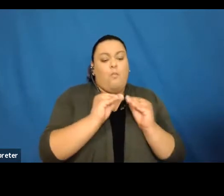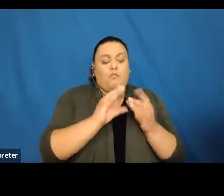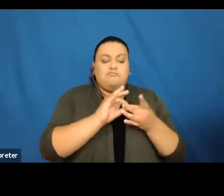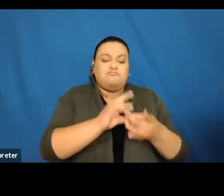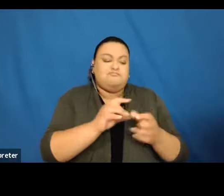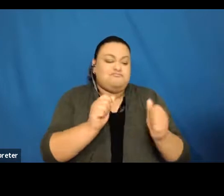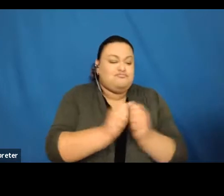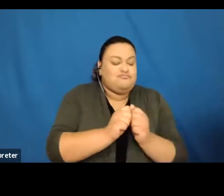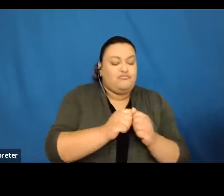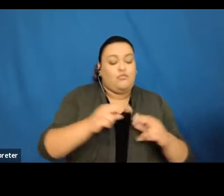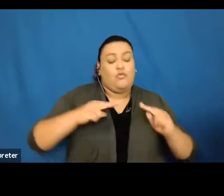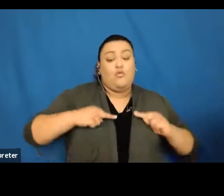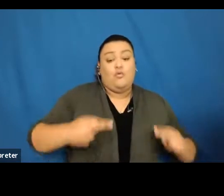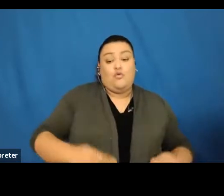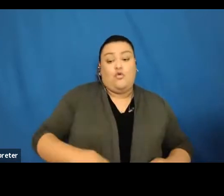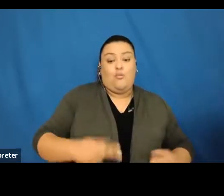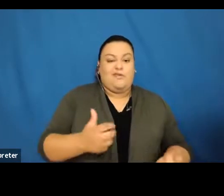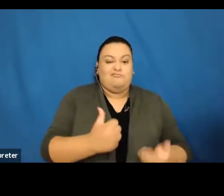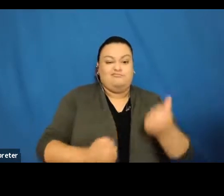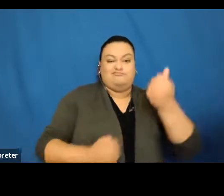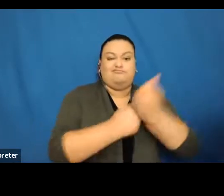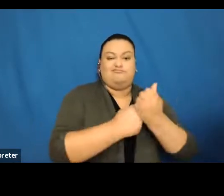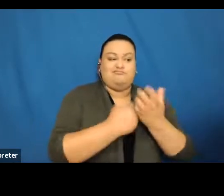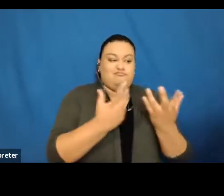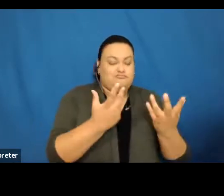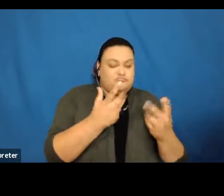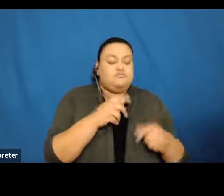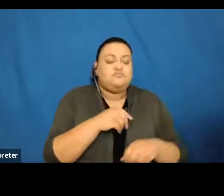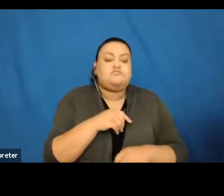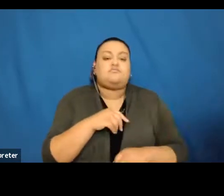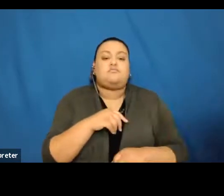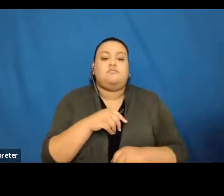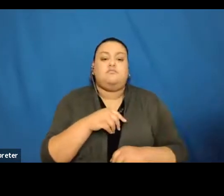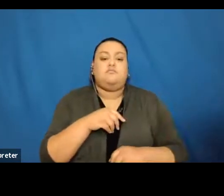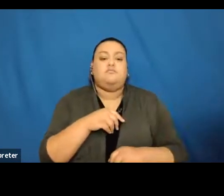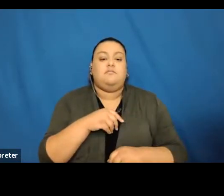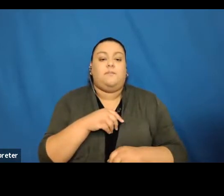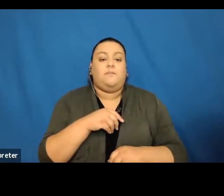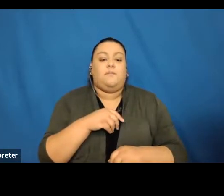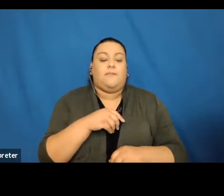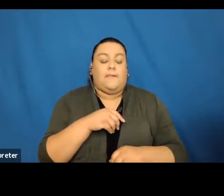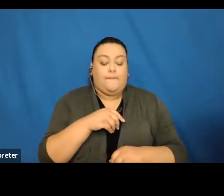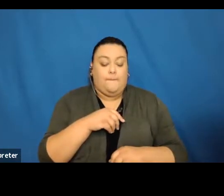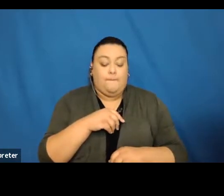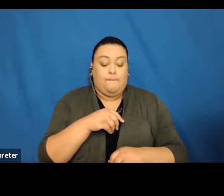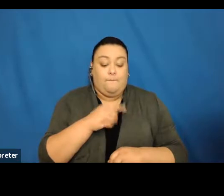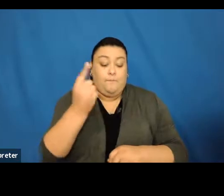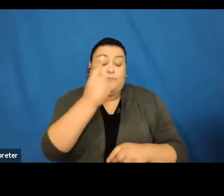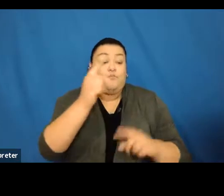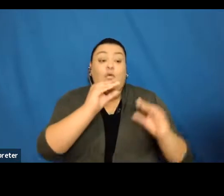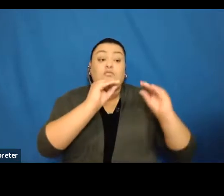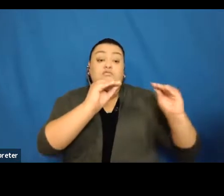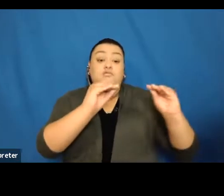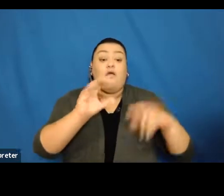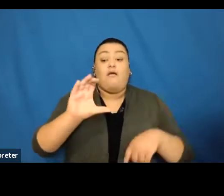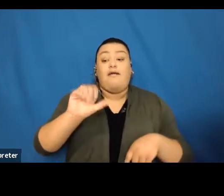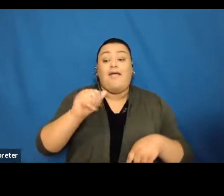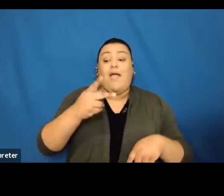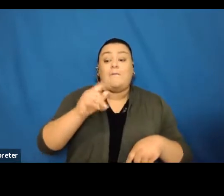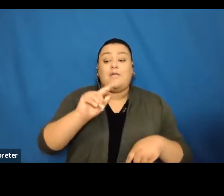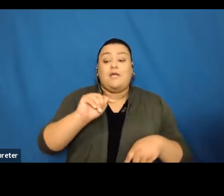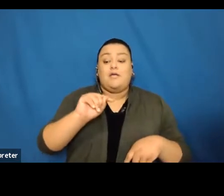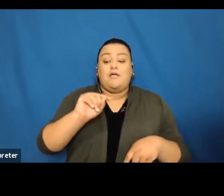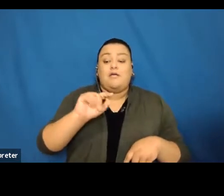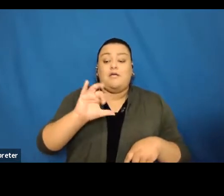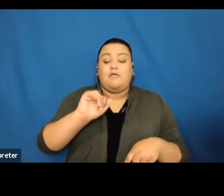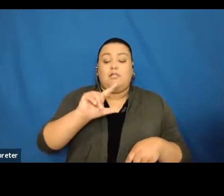in the direction of the needs of human beings. I've always taught about the nature of capitalism as an economic system